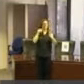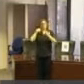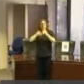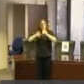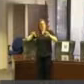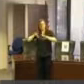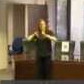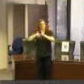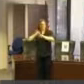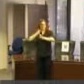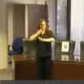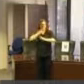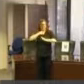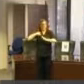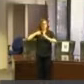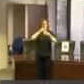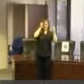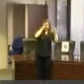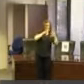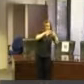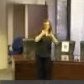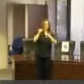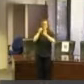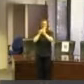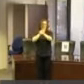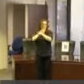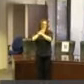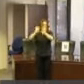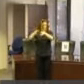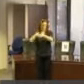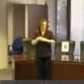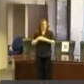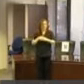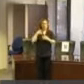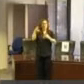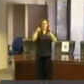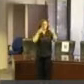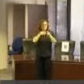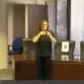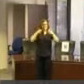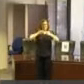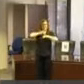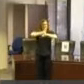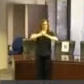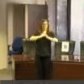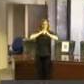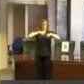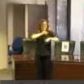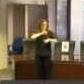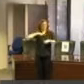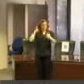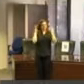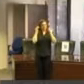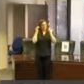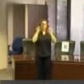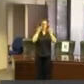state employees' retirement system. The council was created to allow members an opportunity to share feedback with the